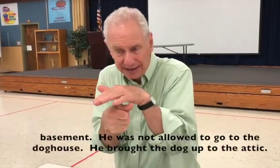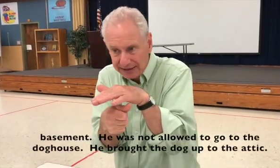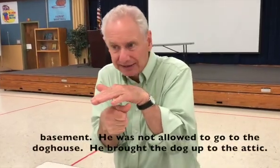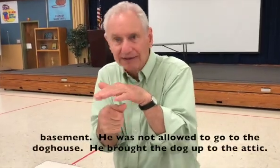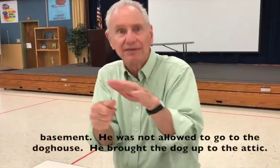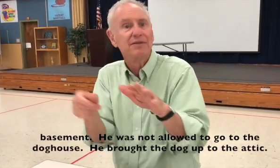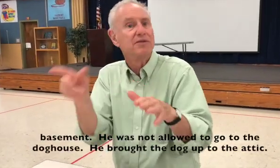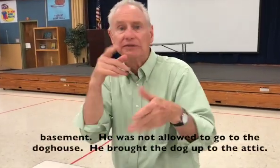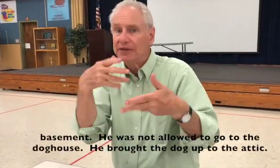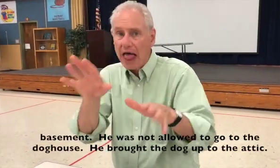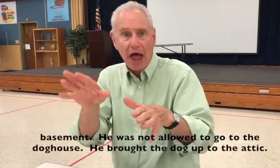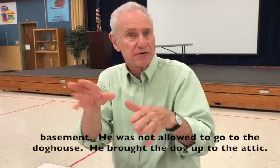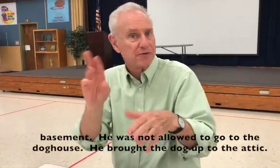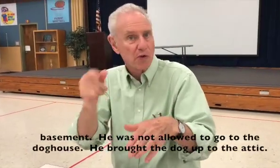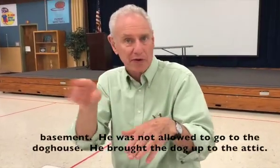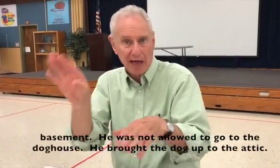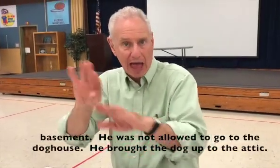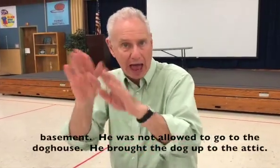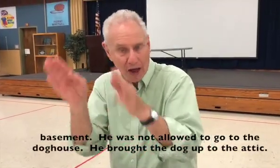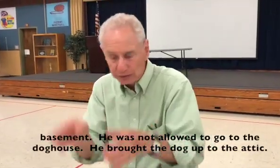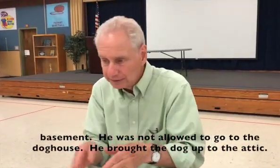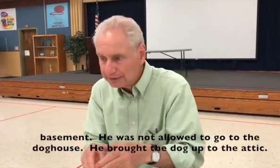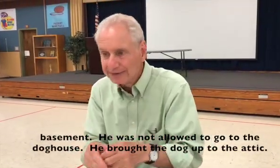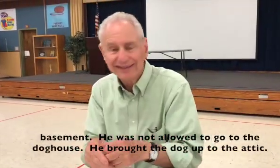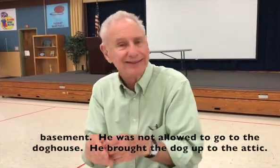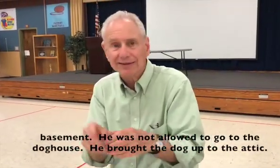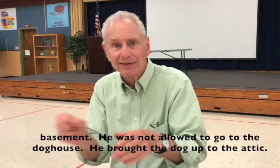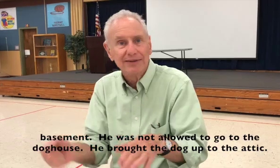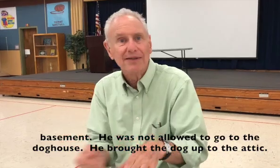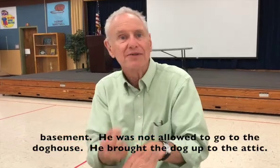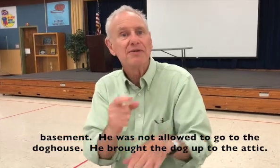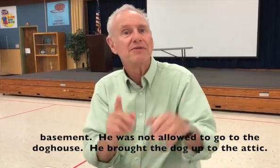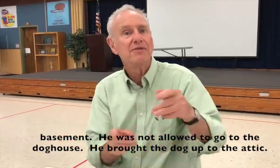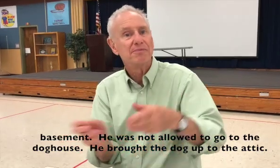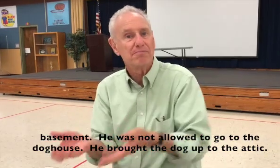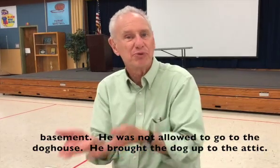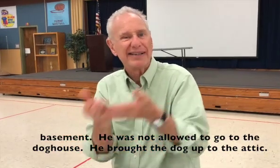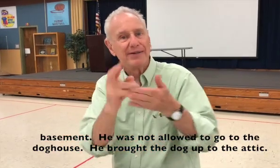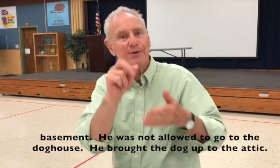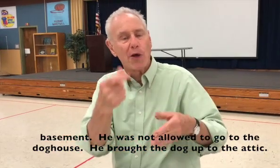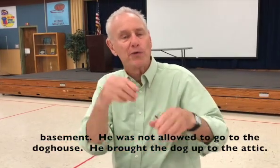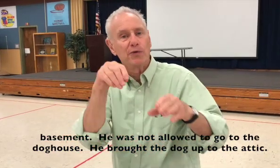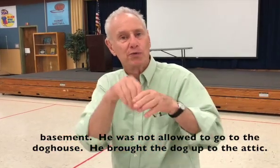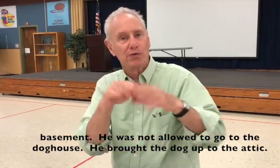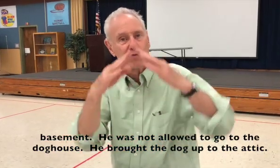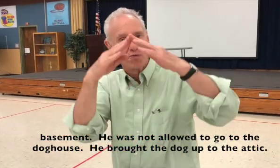their basement, and he was not allowed to go to the doghouse. He brought the dog up to the attic.